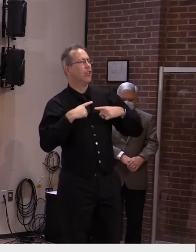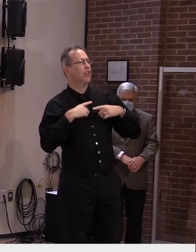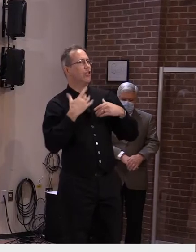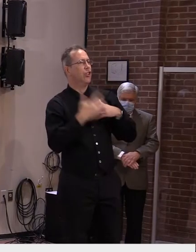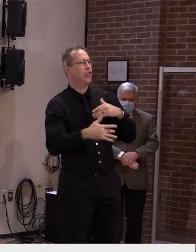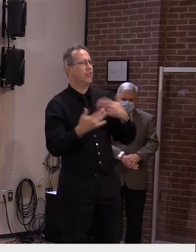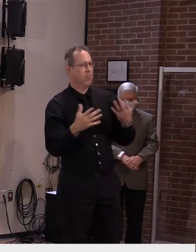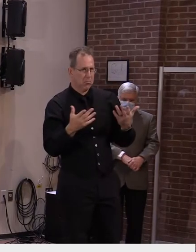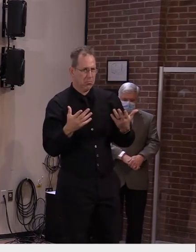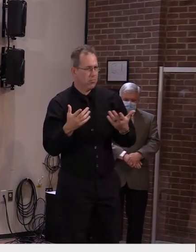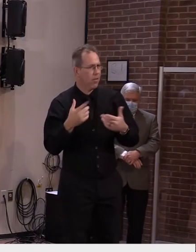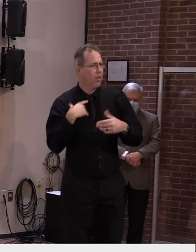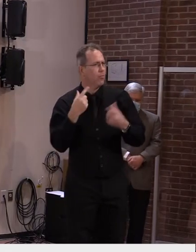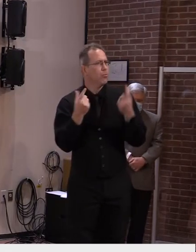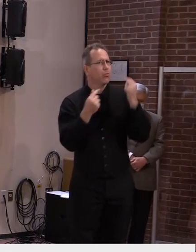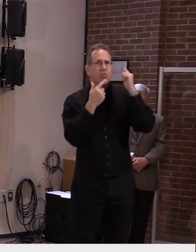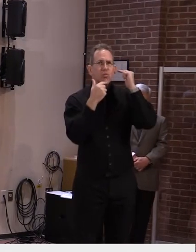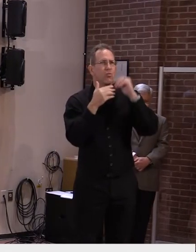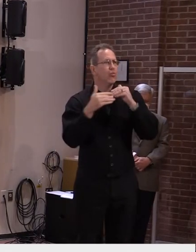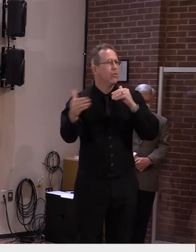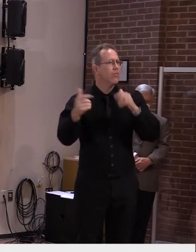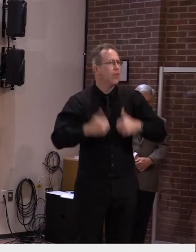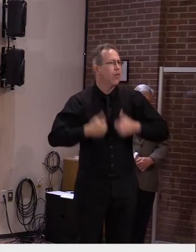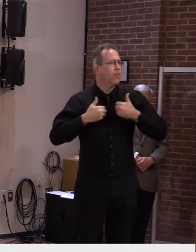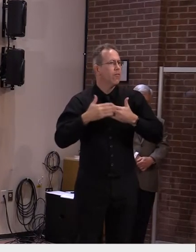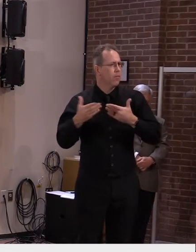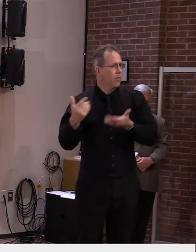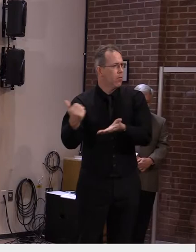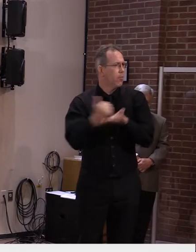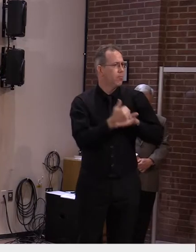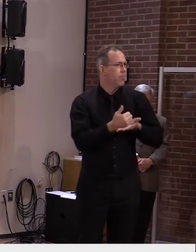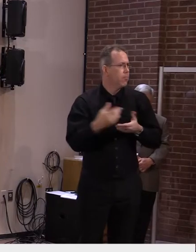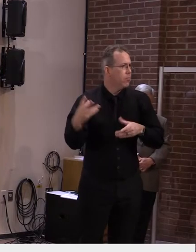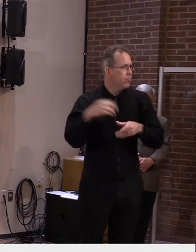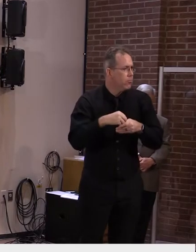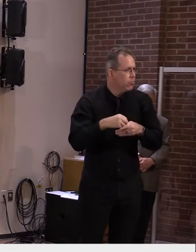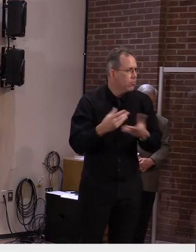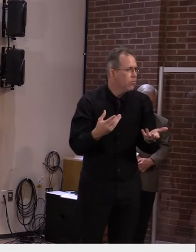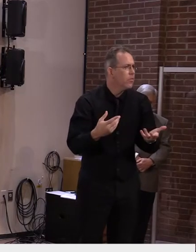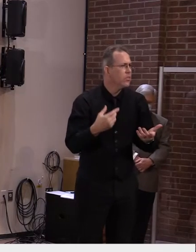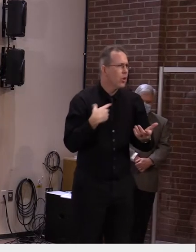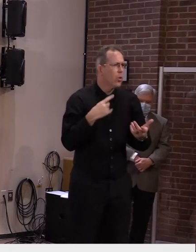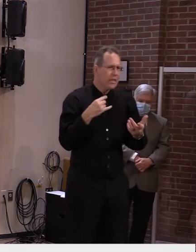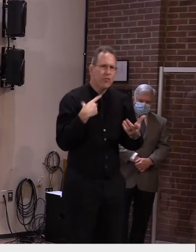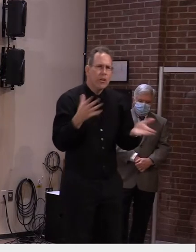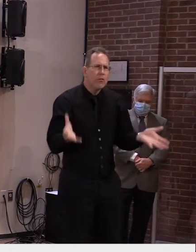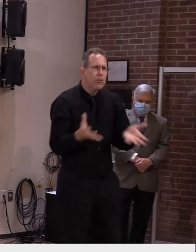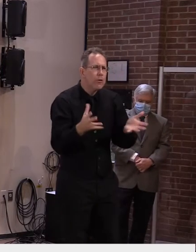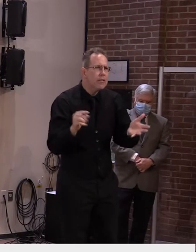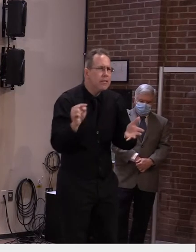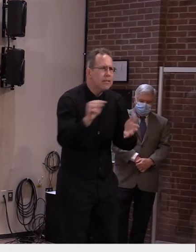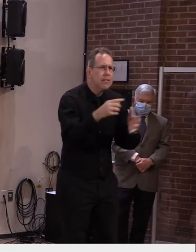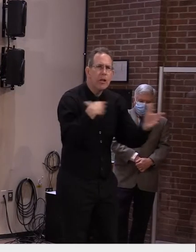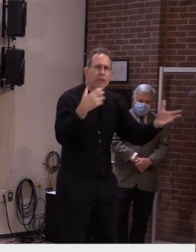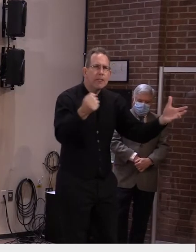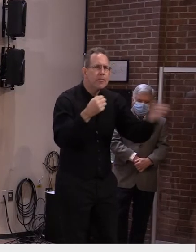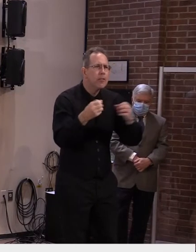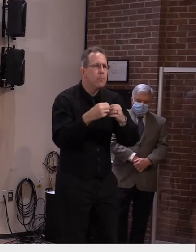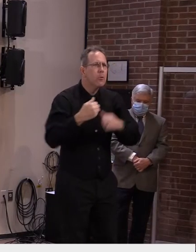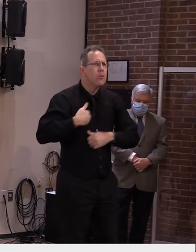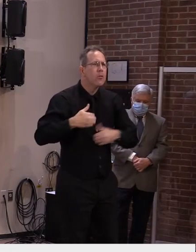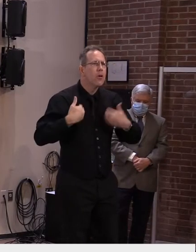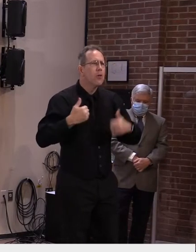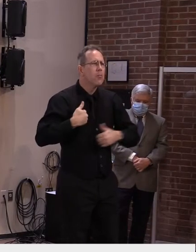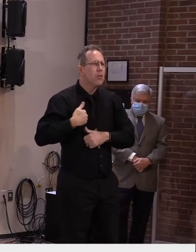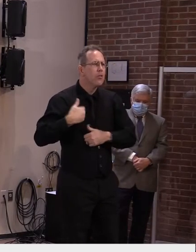all areas, all sectors of our economy. We need more workers. And certainly it, with the